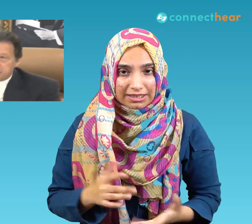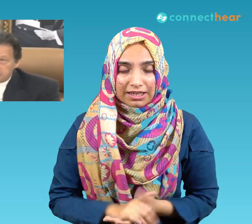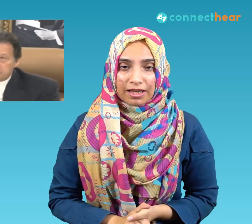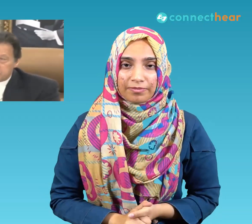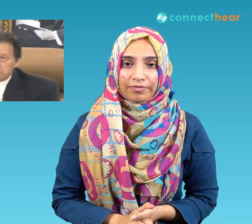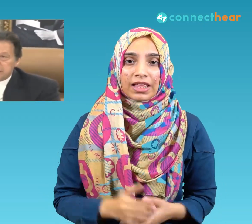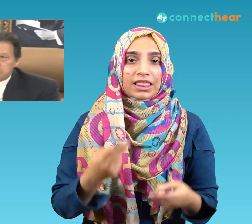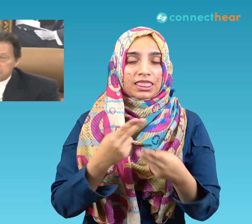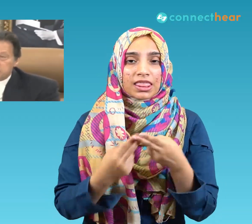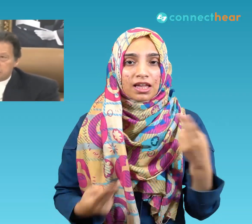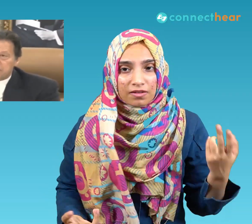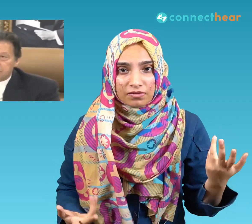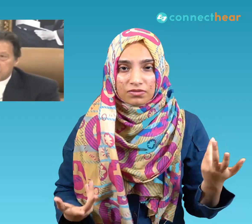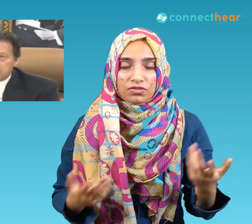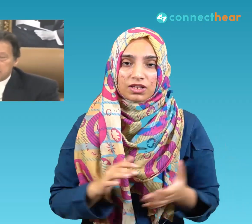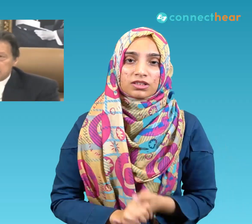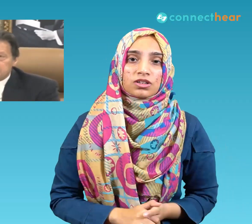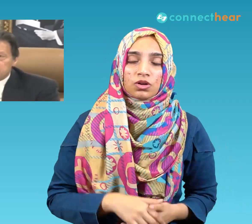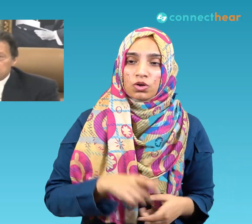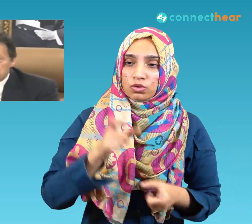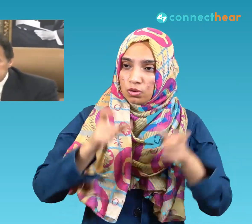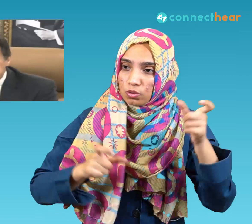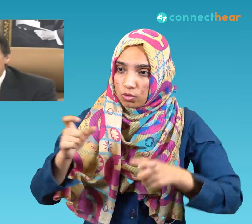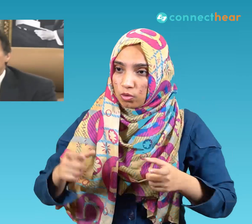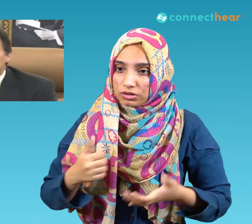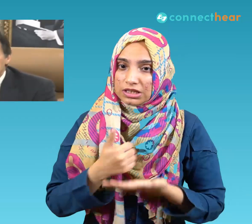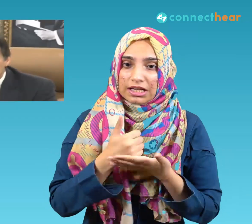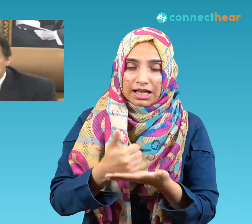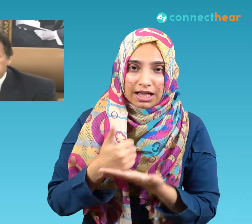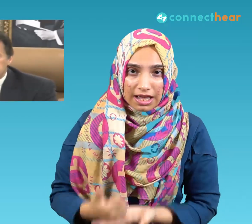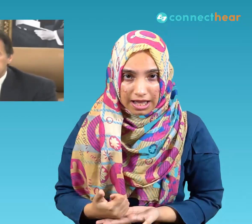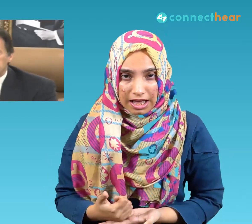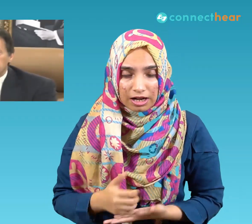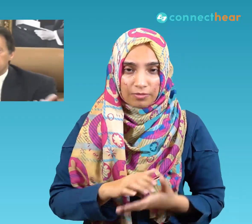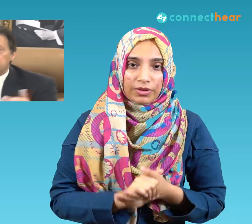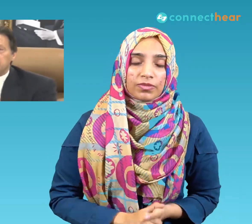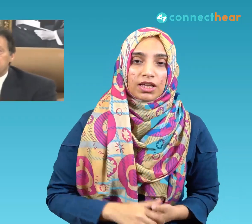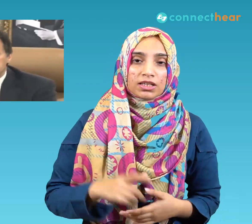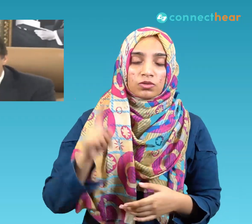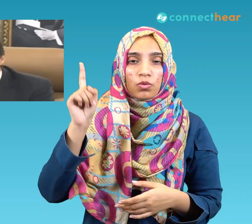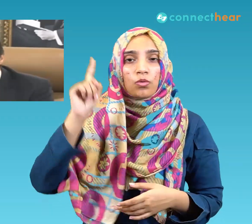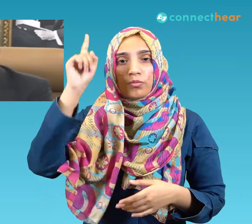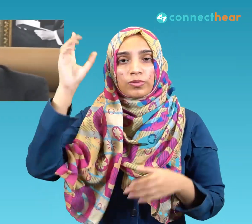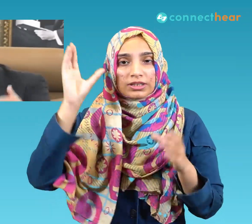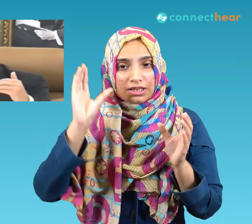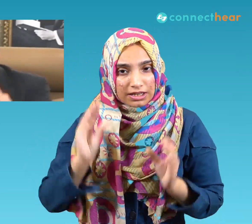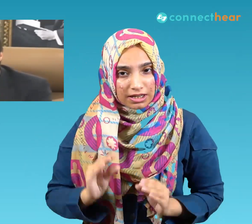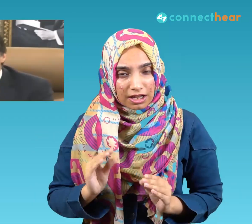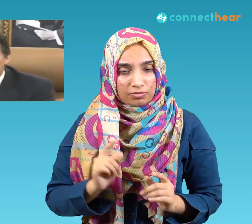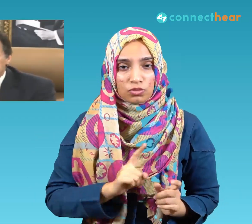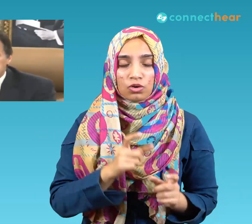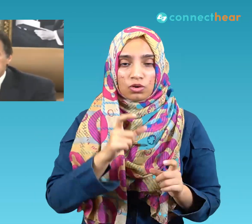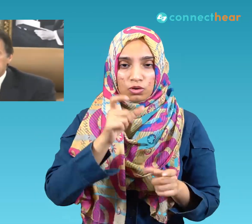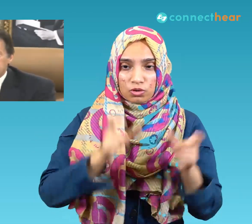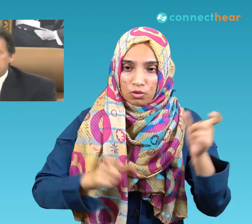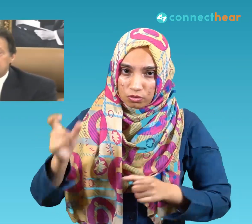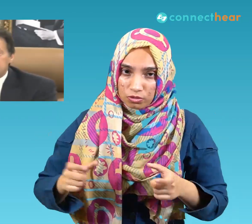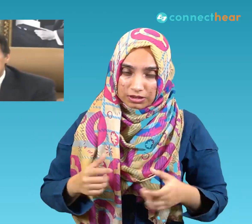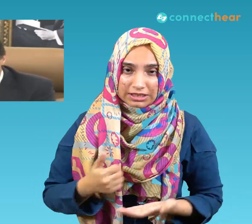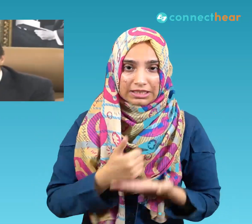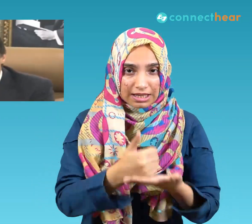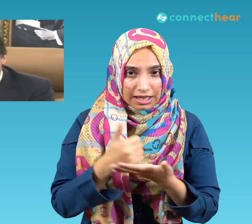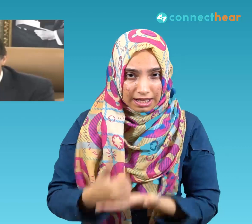power generation. We were short of power, so we needed power generation, to fuel the growing population